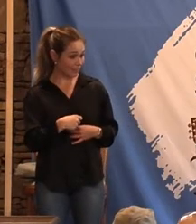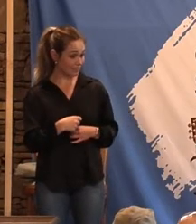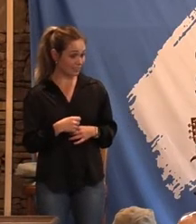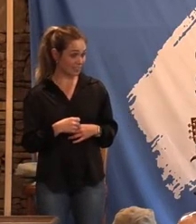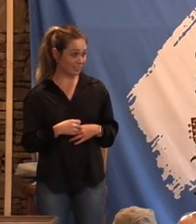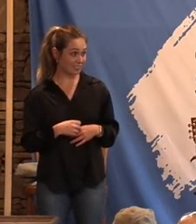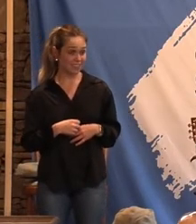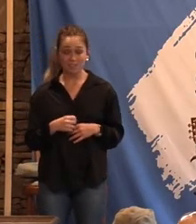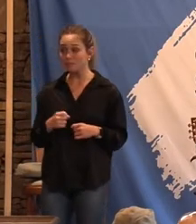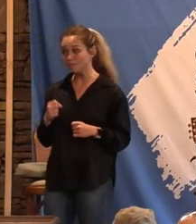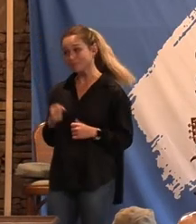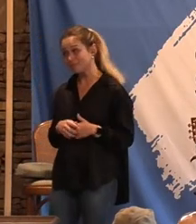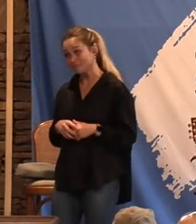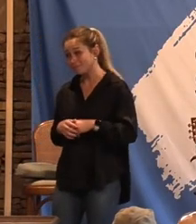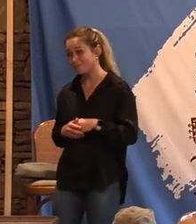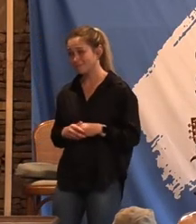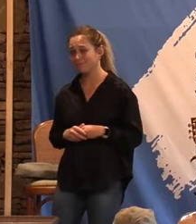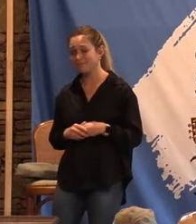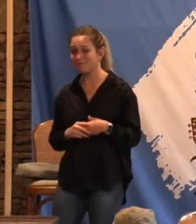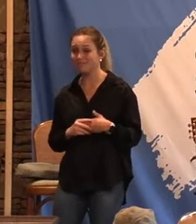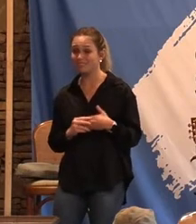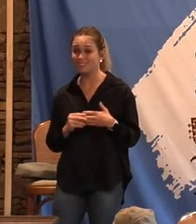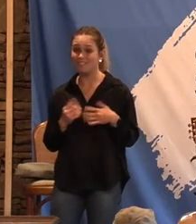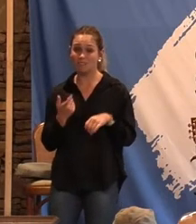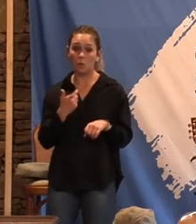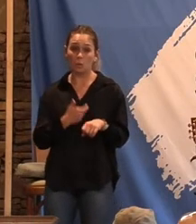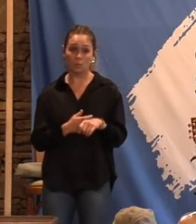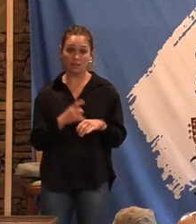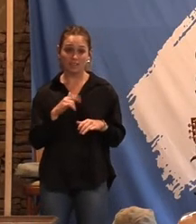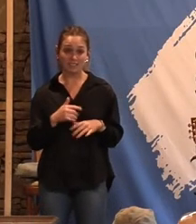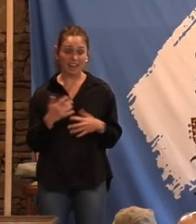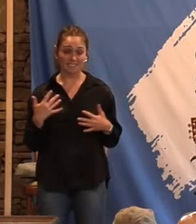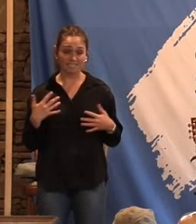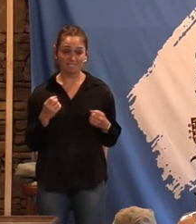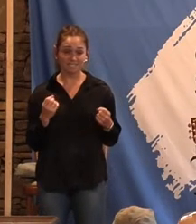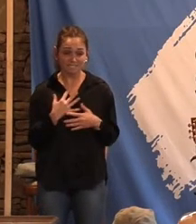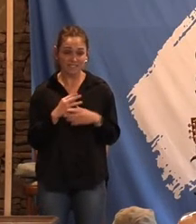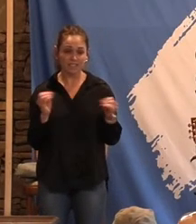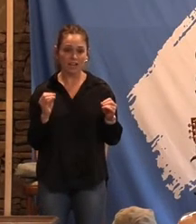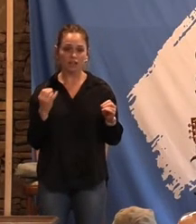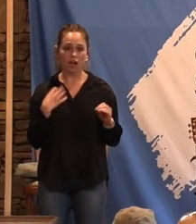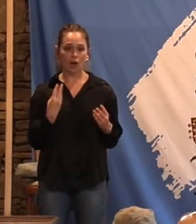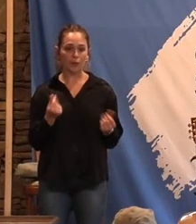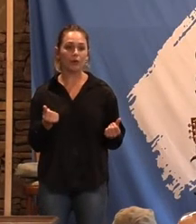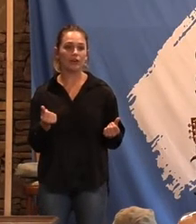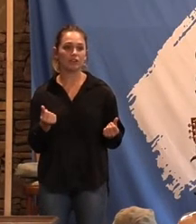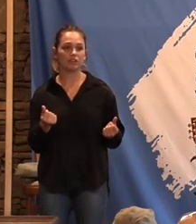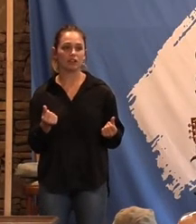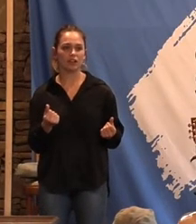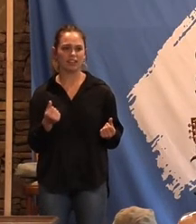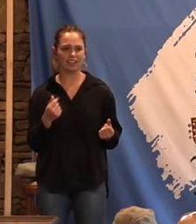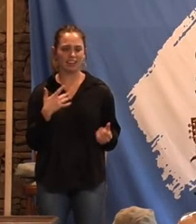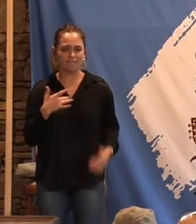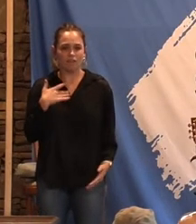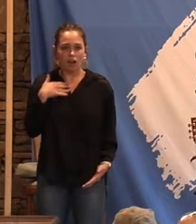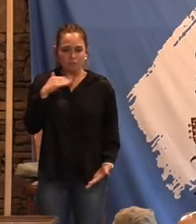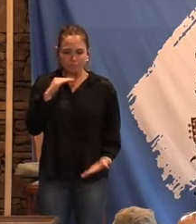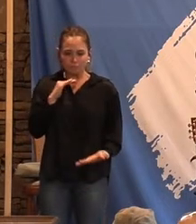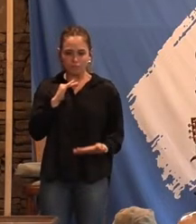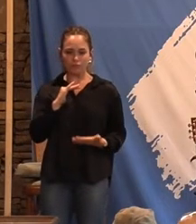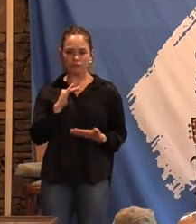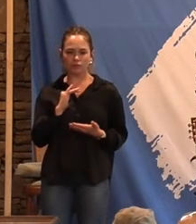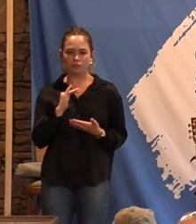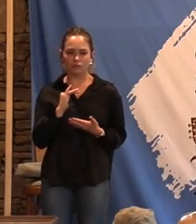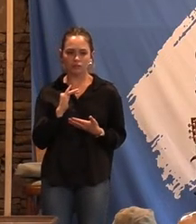And Johnny nodded. For once, that air of fearlessness was just gone. He seemed smaller